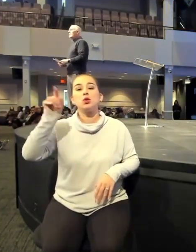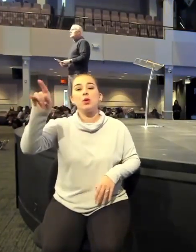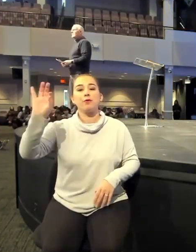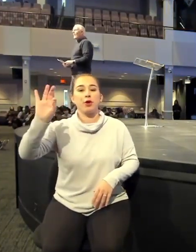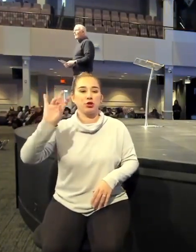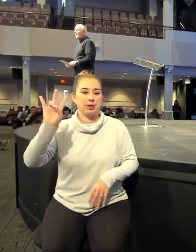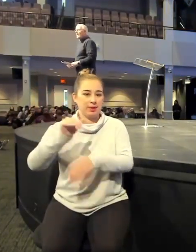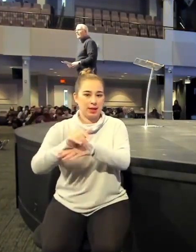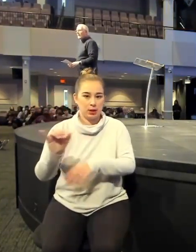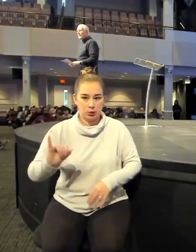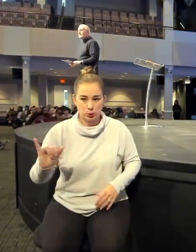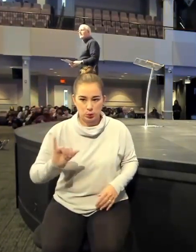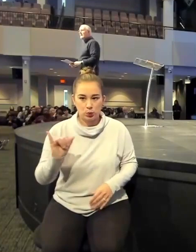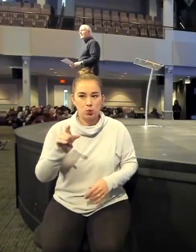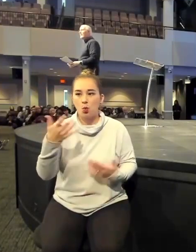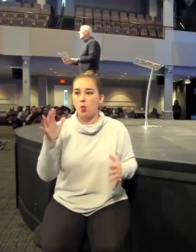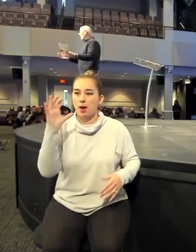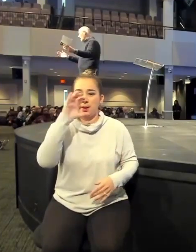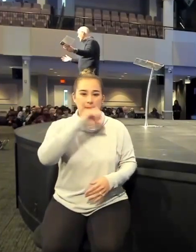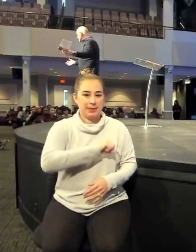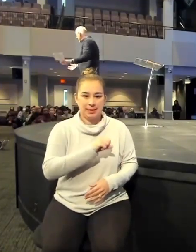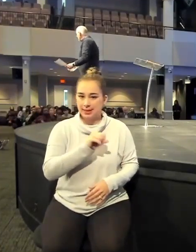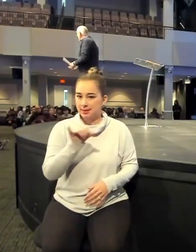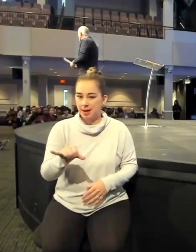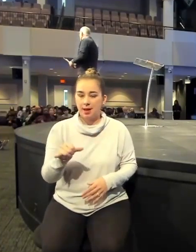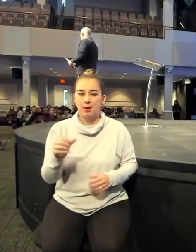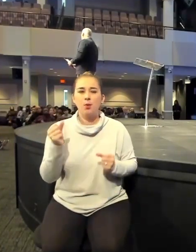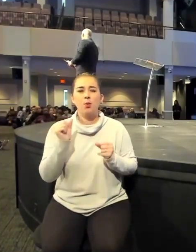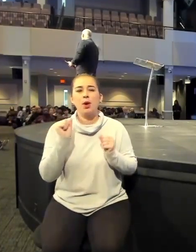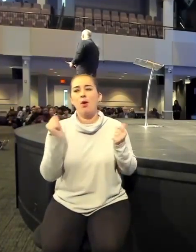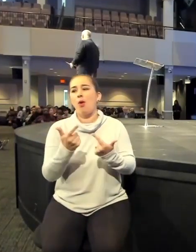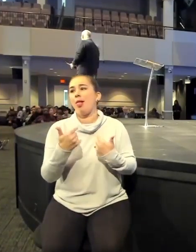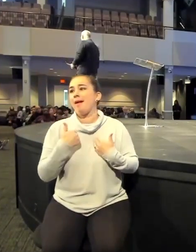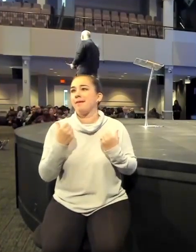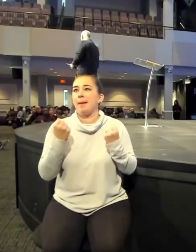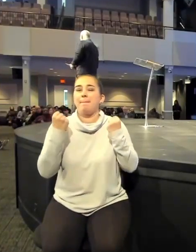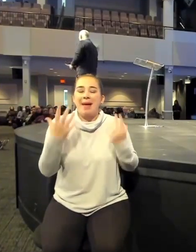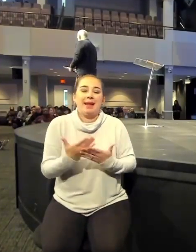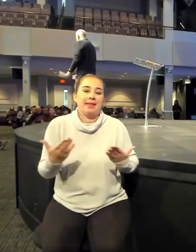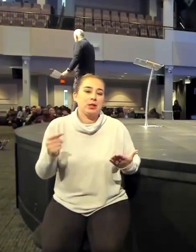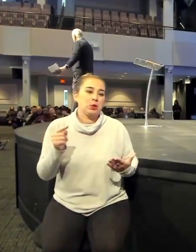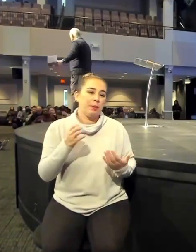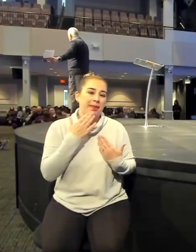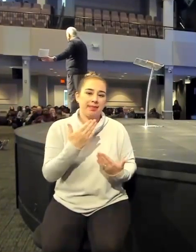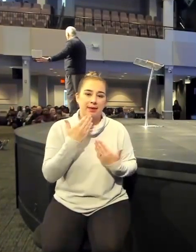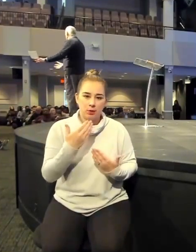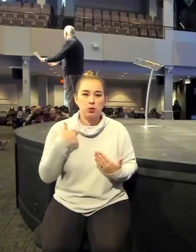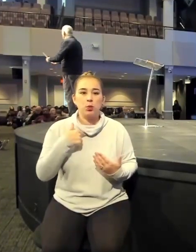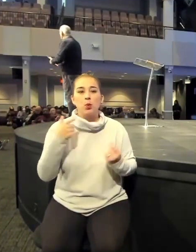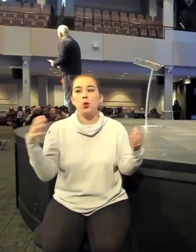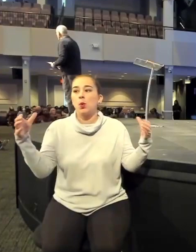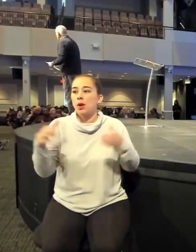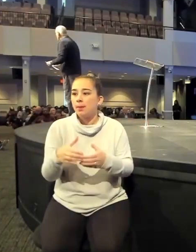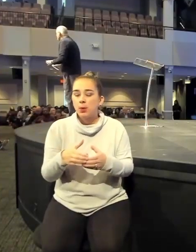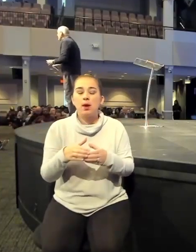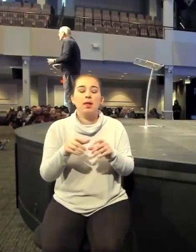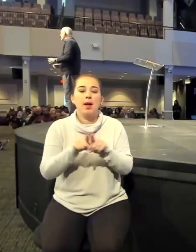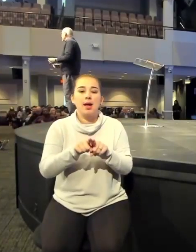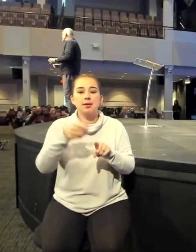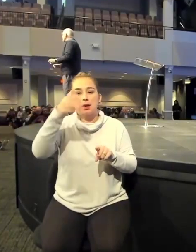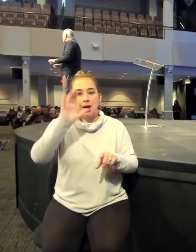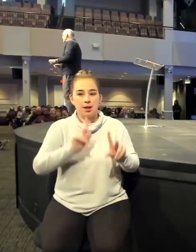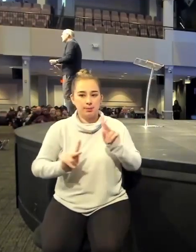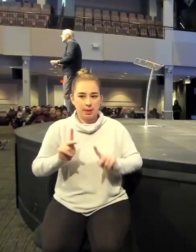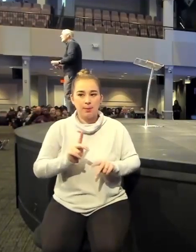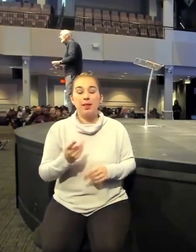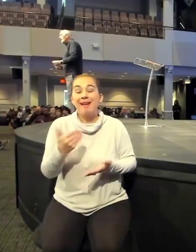7 p.m. as well. You don't want to miss that time. I know that all of us have lots to give thanks for this year. We want to come together as God's people on Wednesday evening,